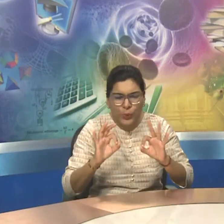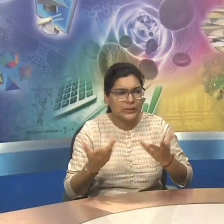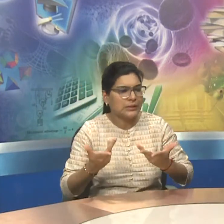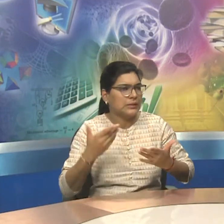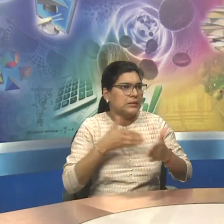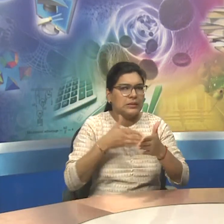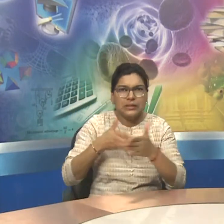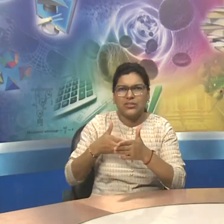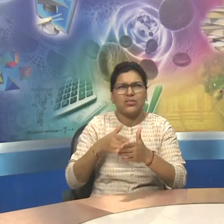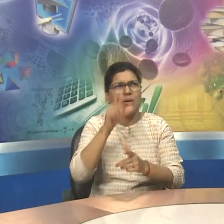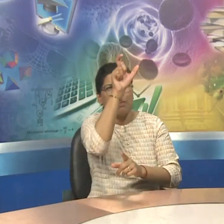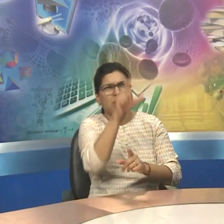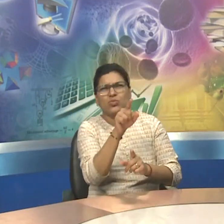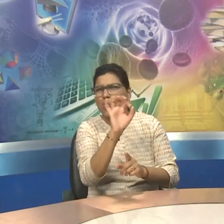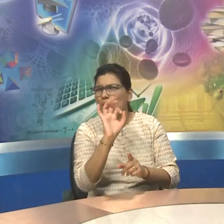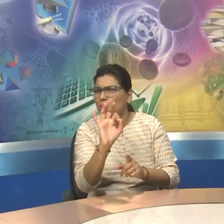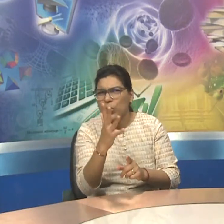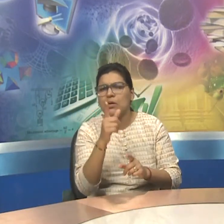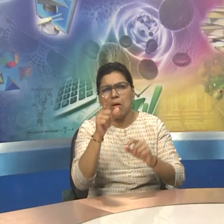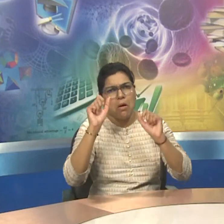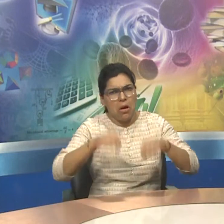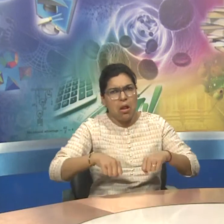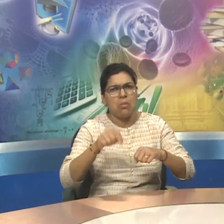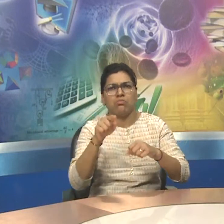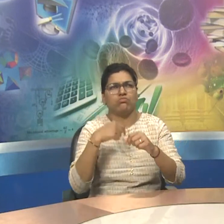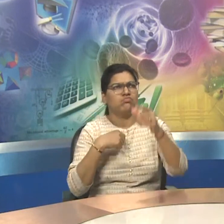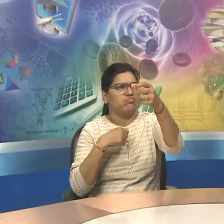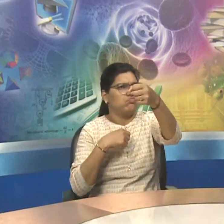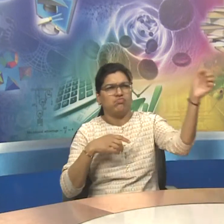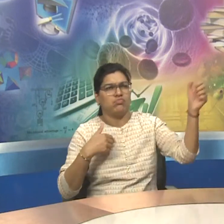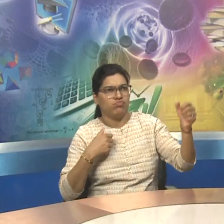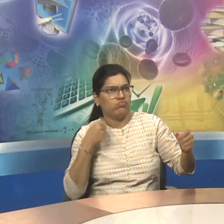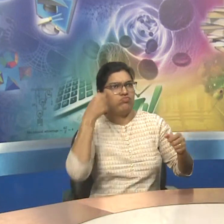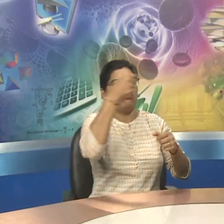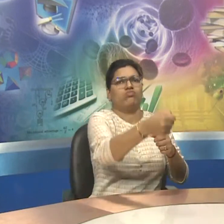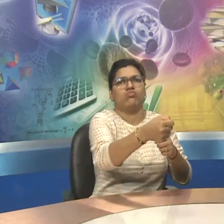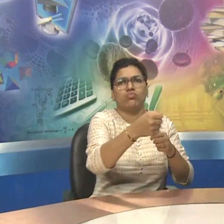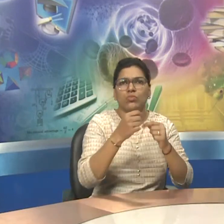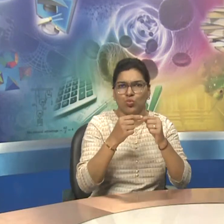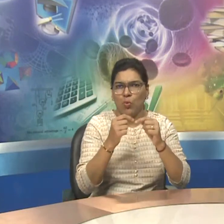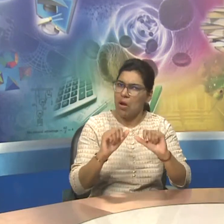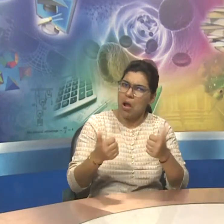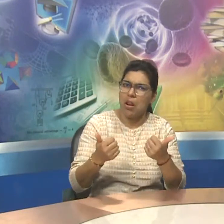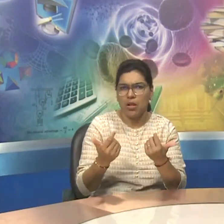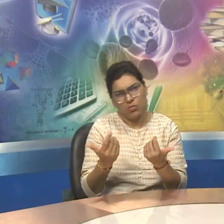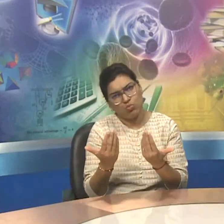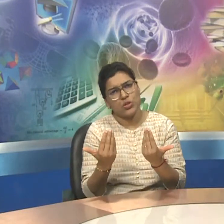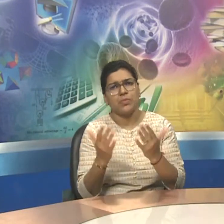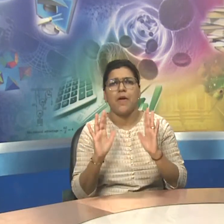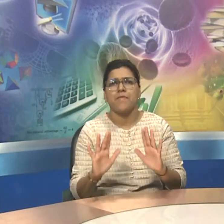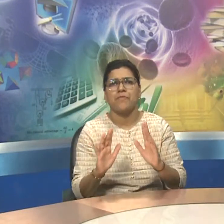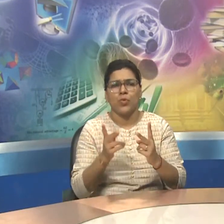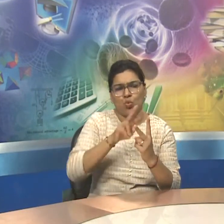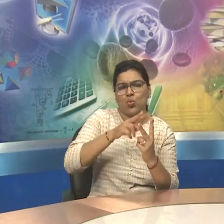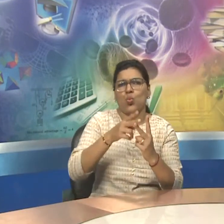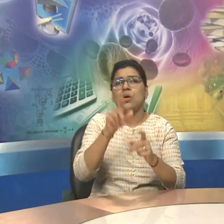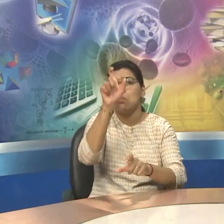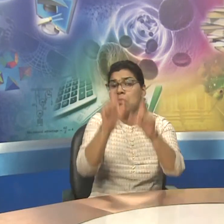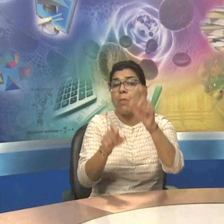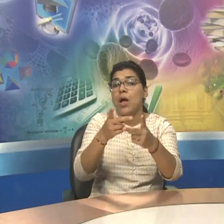each time. But for example, if a government party hasn't worked well, I will